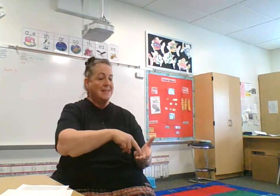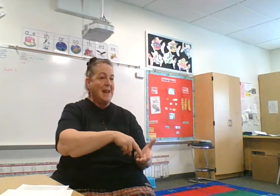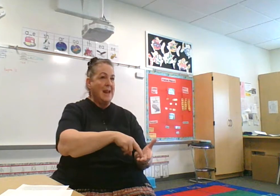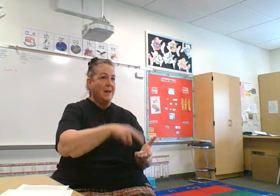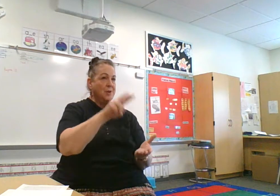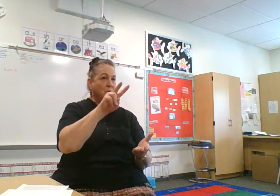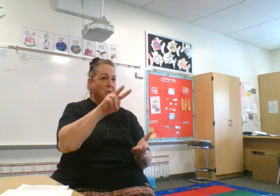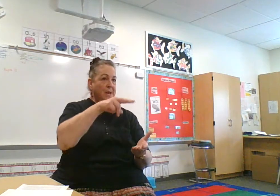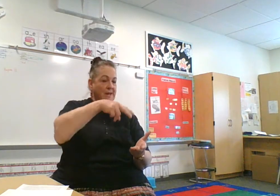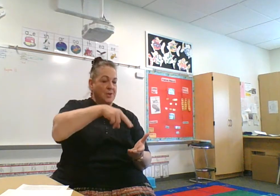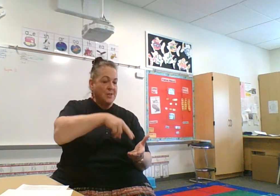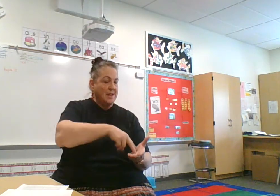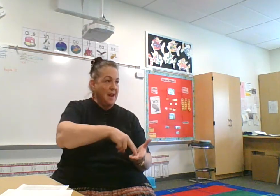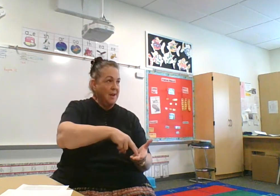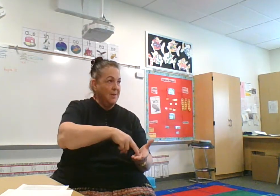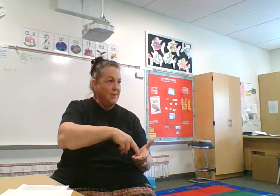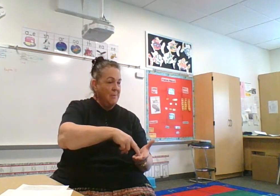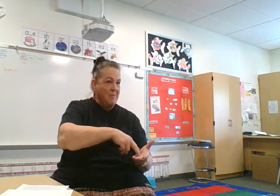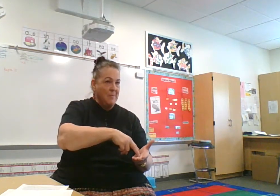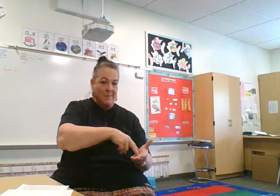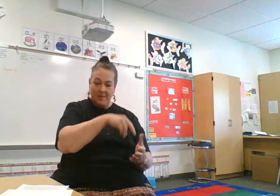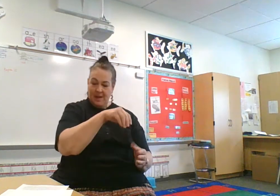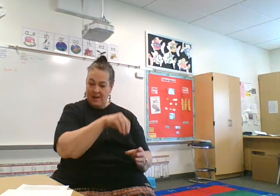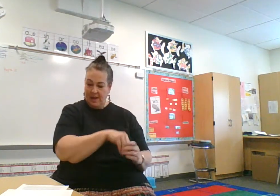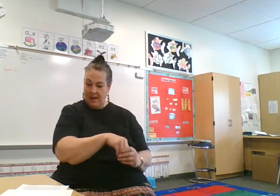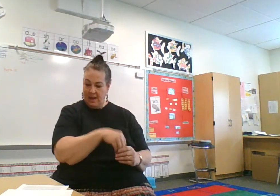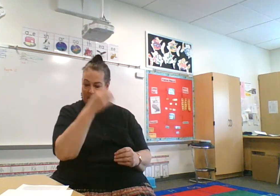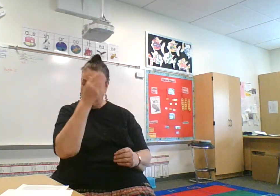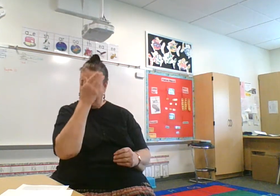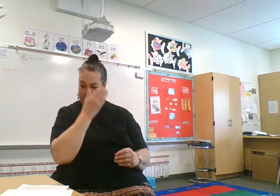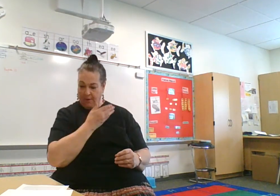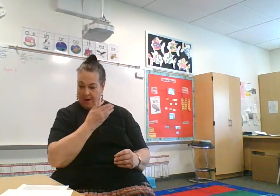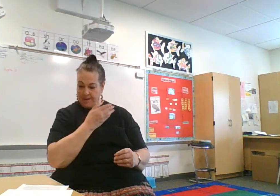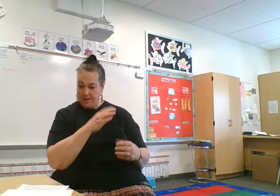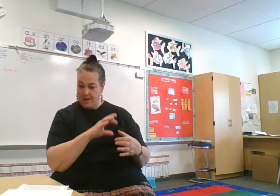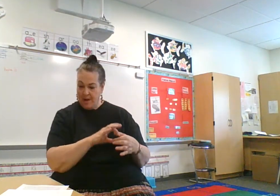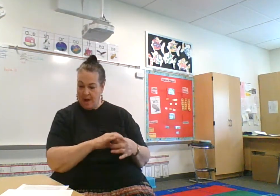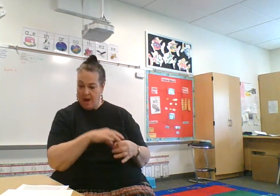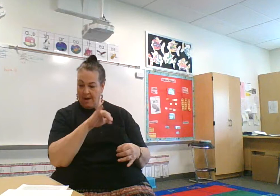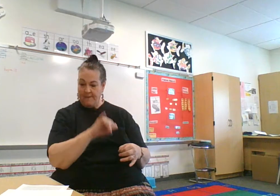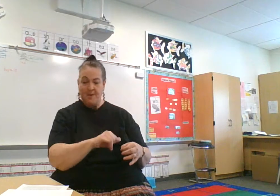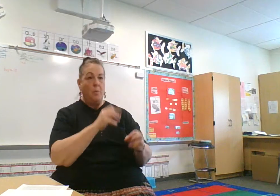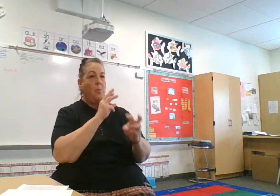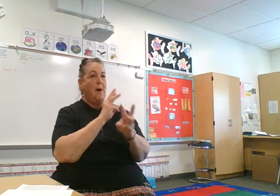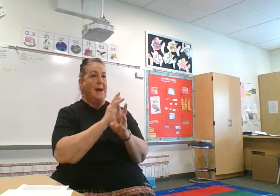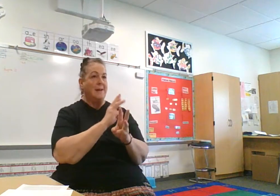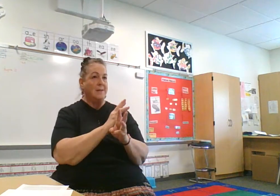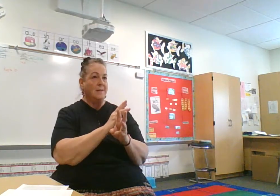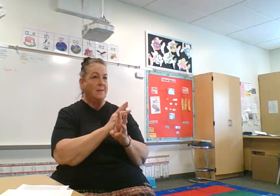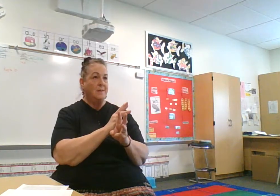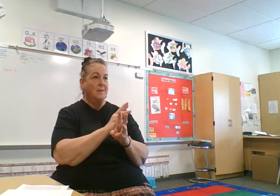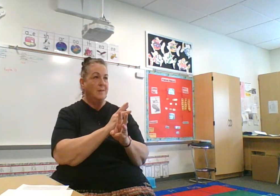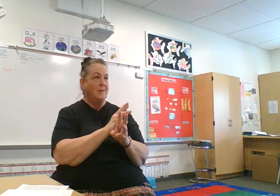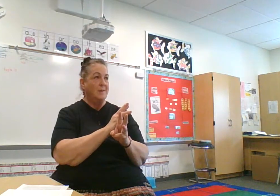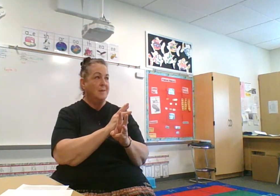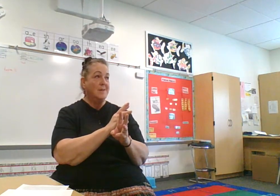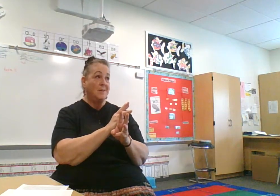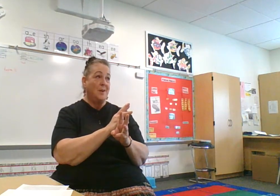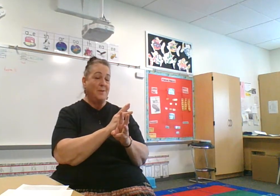stand, here's your two legs, just stand in front of the wagon. This is a long